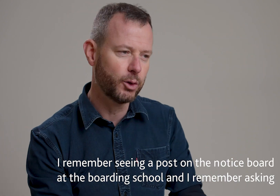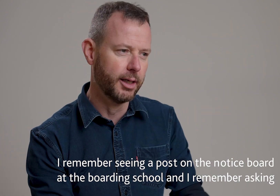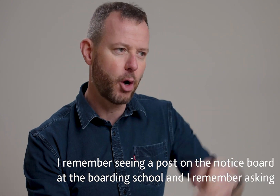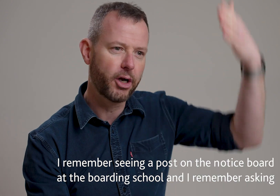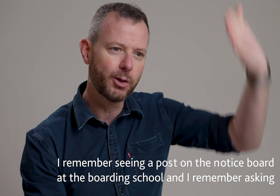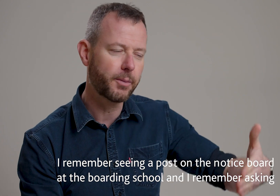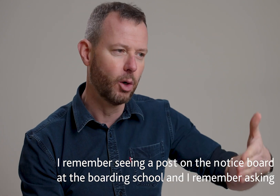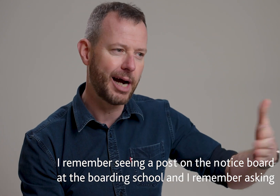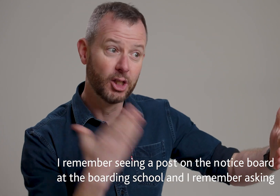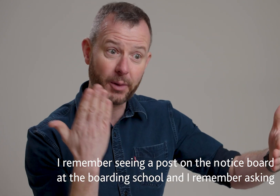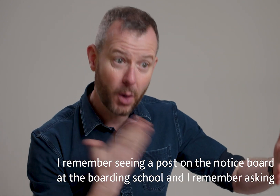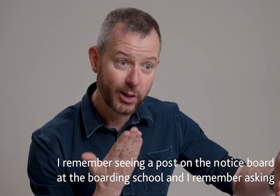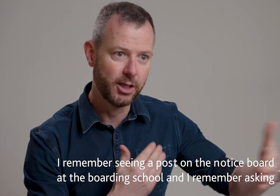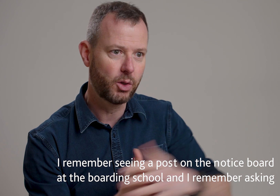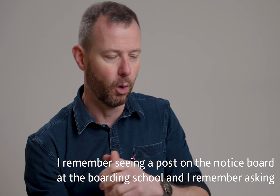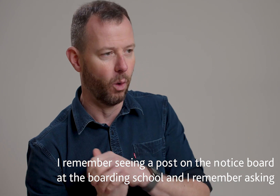did on the local school at the grocery store.